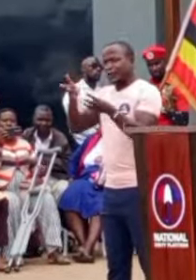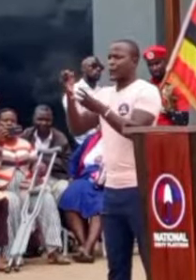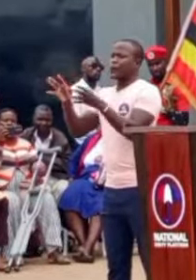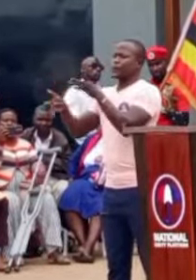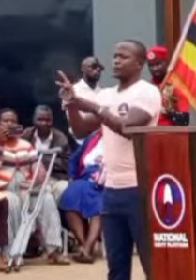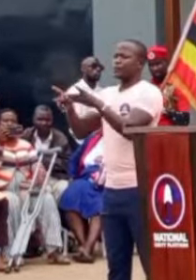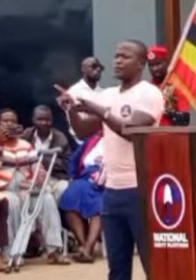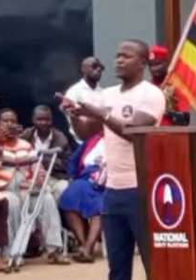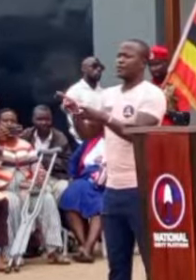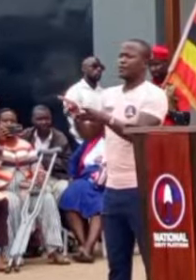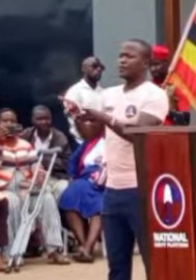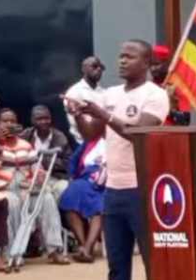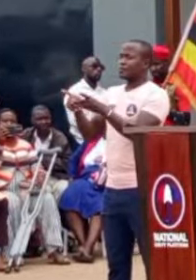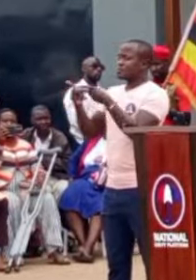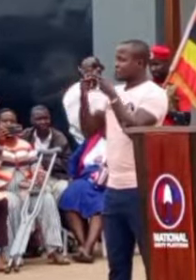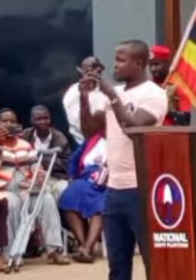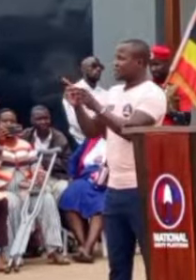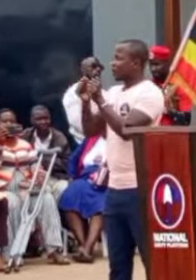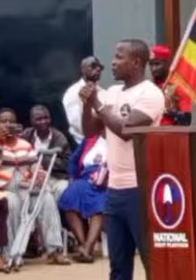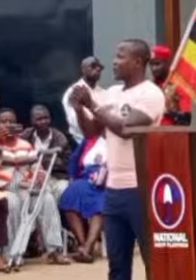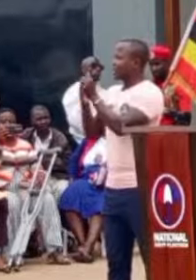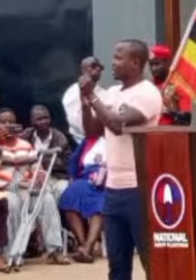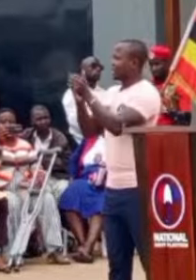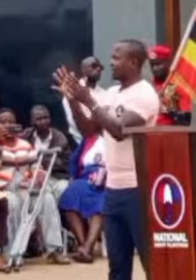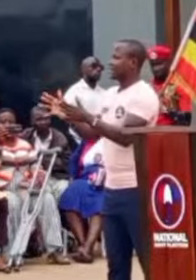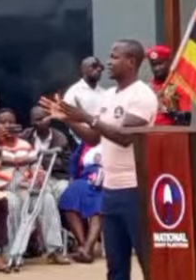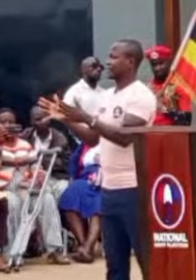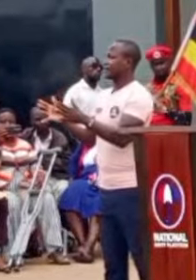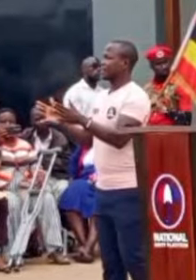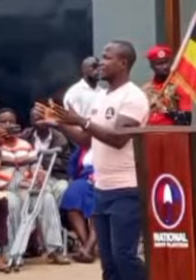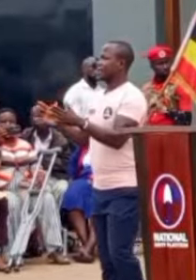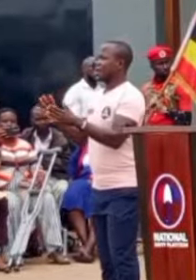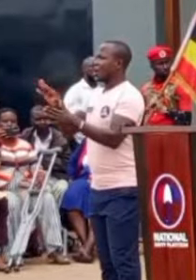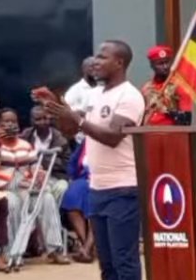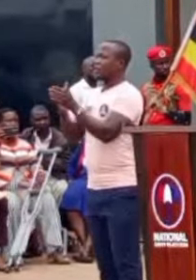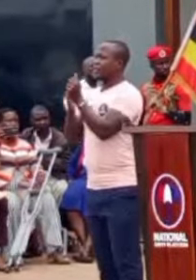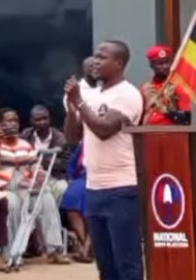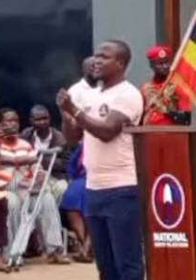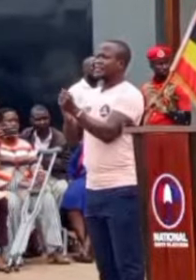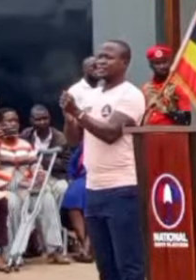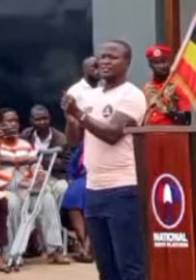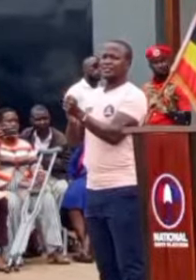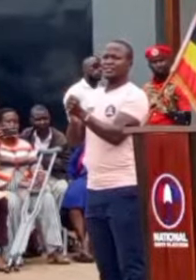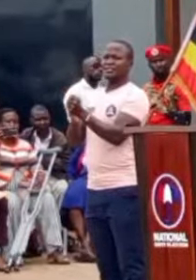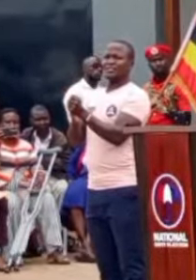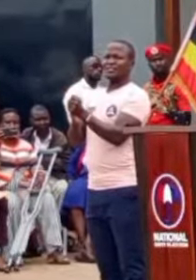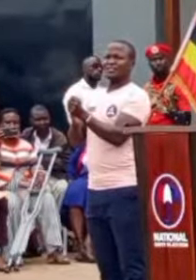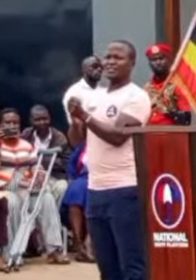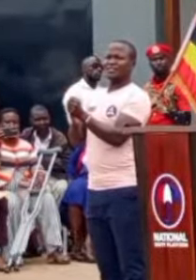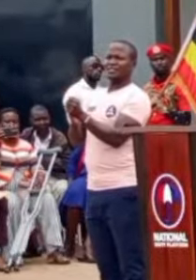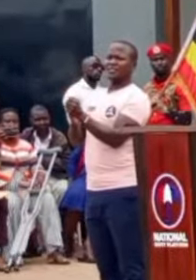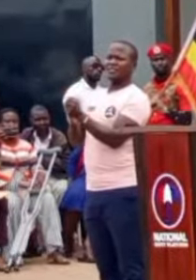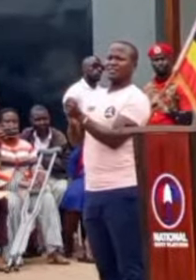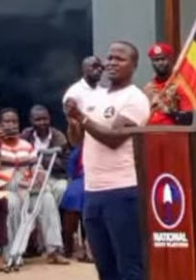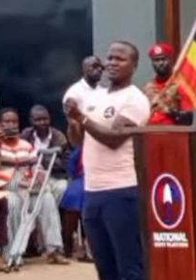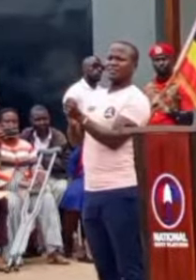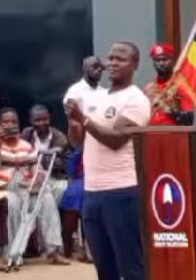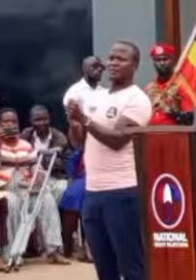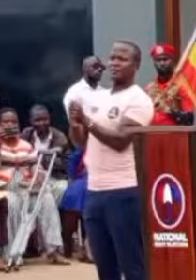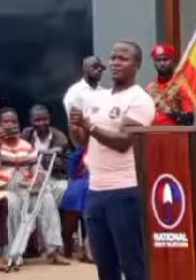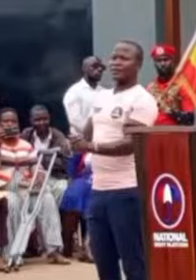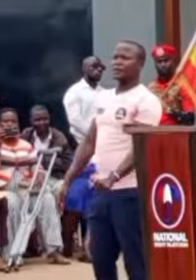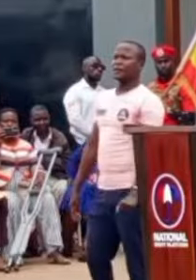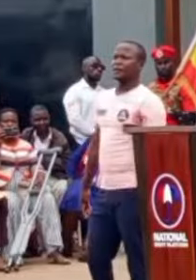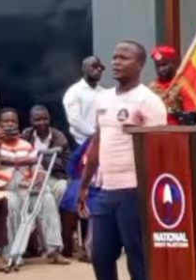the population. It begins with leadership. Unfortunately, these people that rule over us are preoccupied with